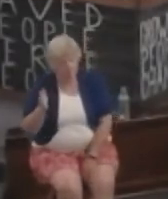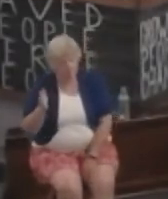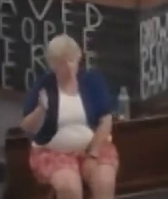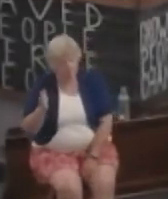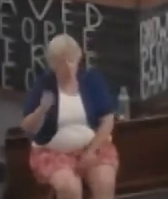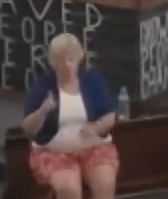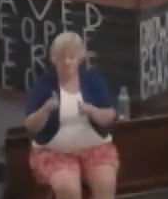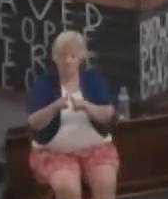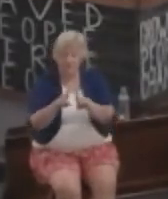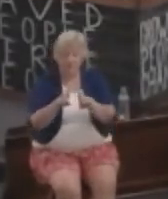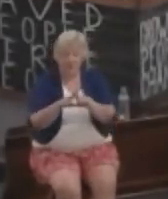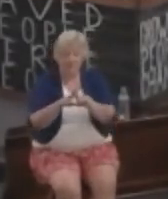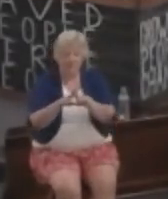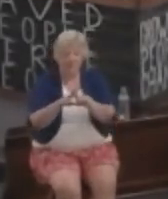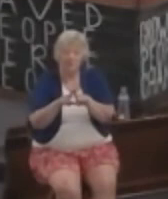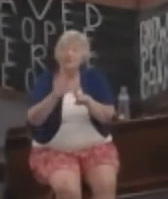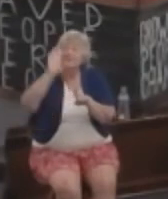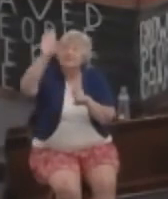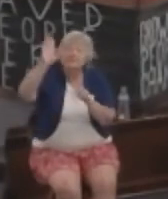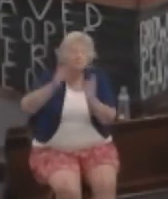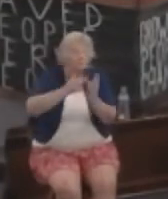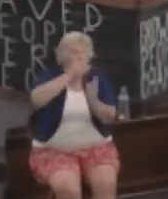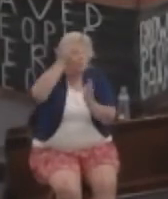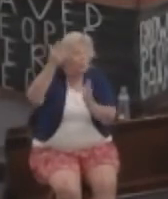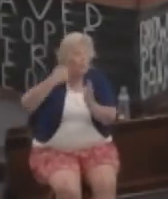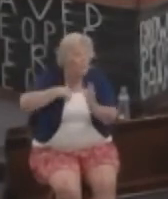But we will also share in His glory.